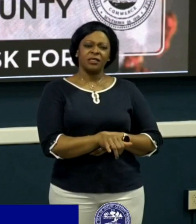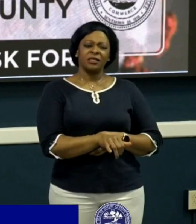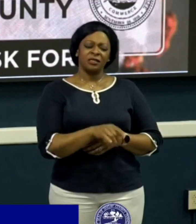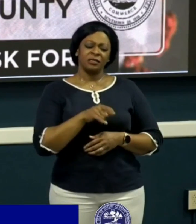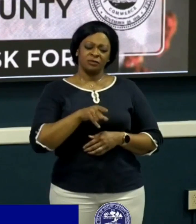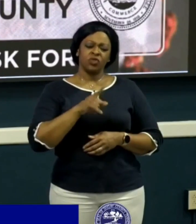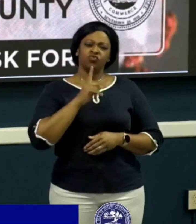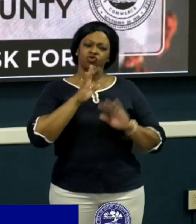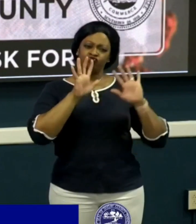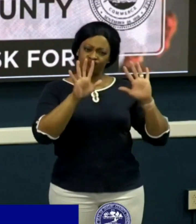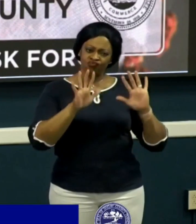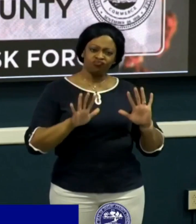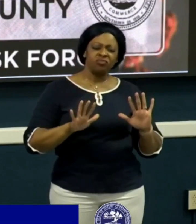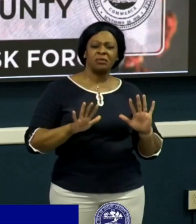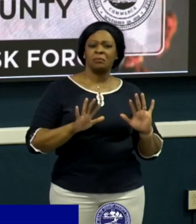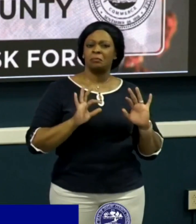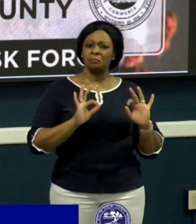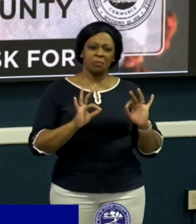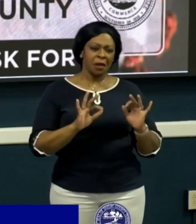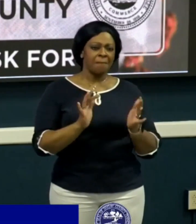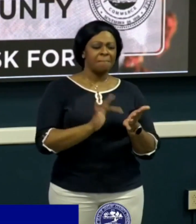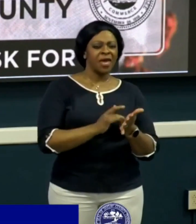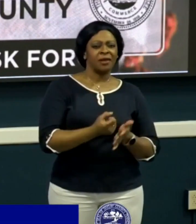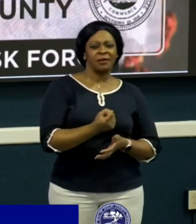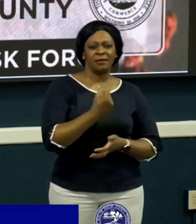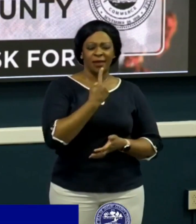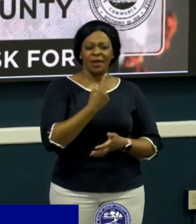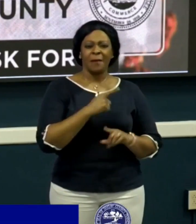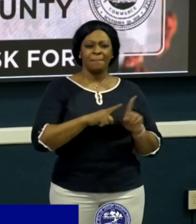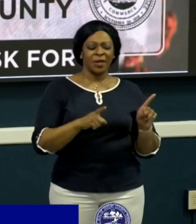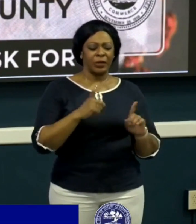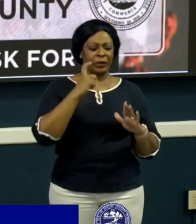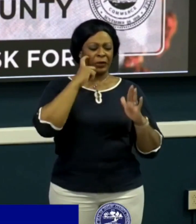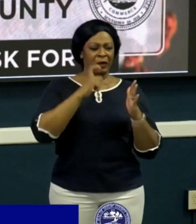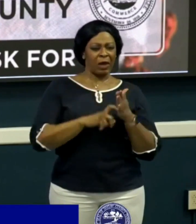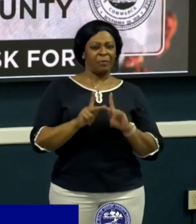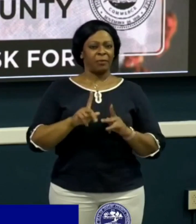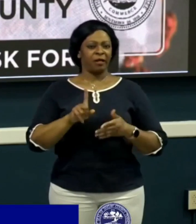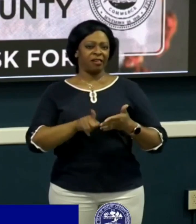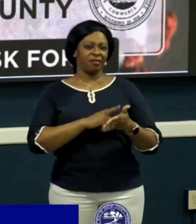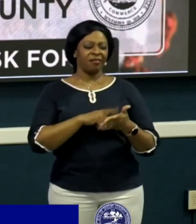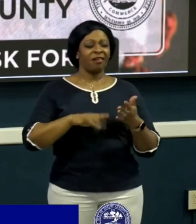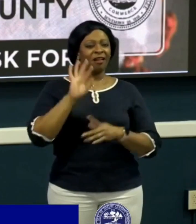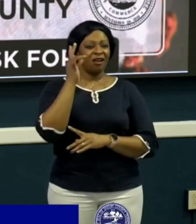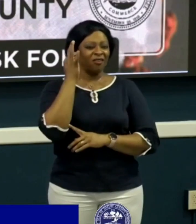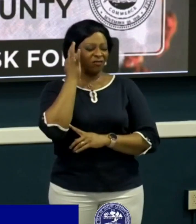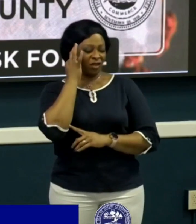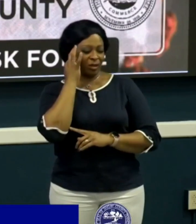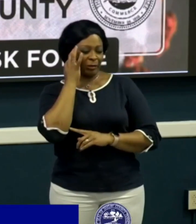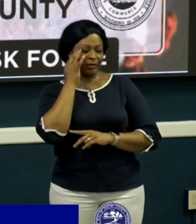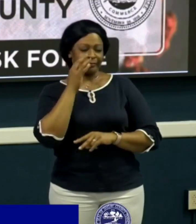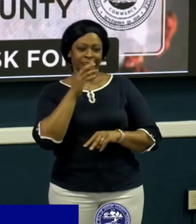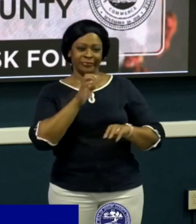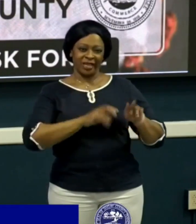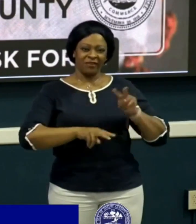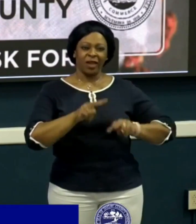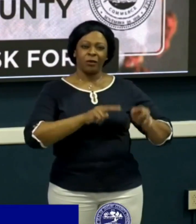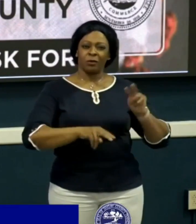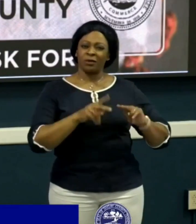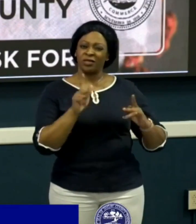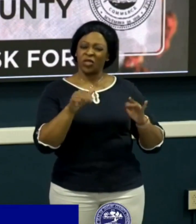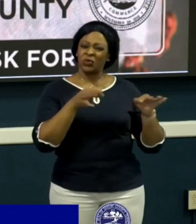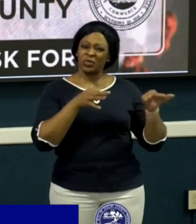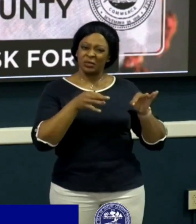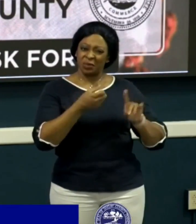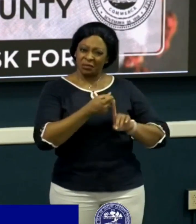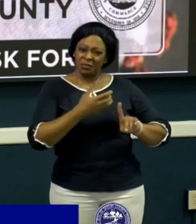really a great drug for treatment, but there has been some criticism of the federal rollout. So could you shed any more light on just